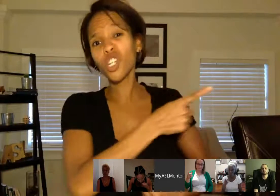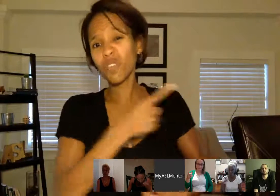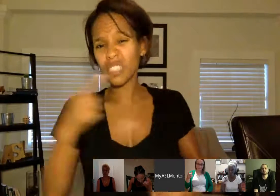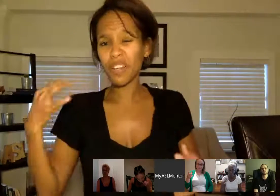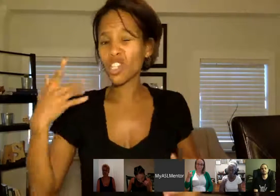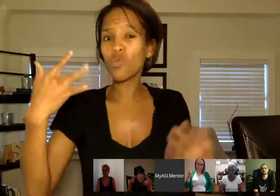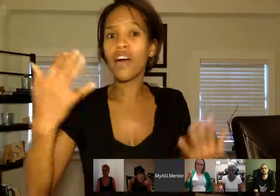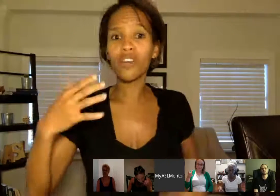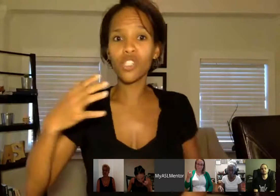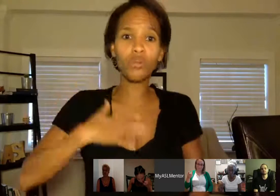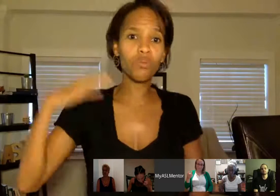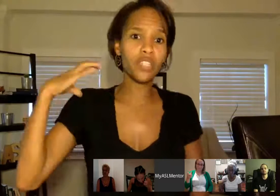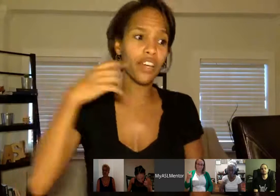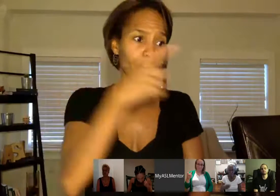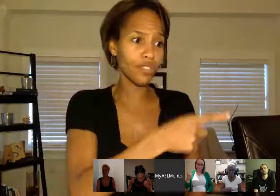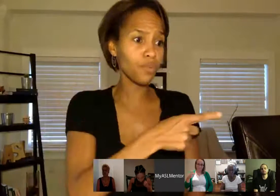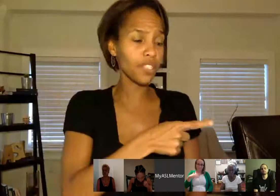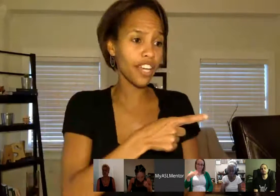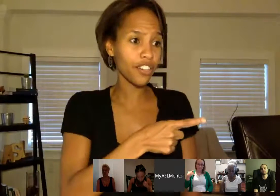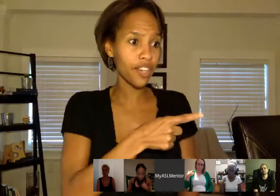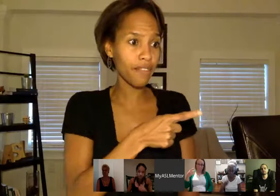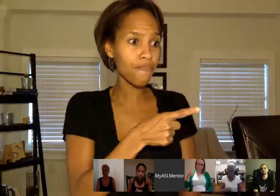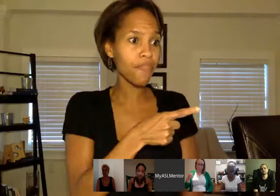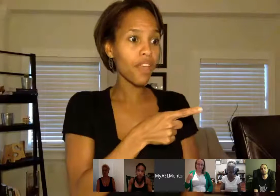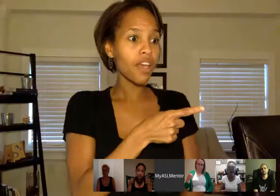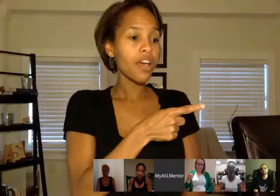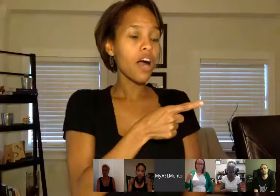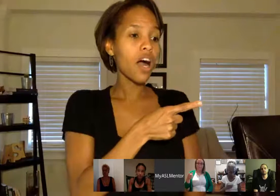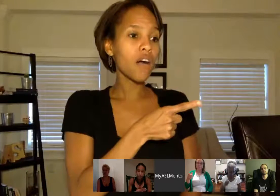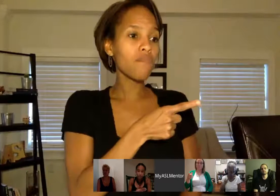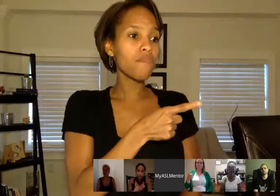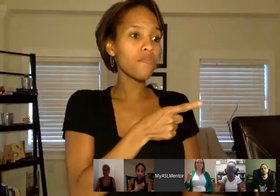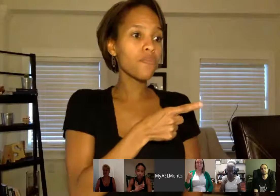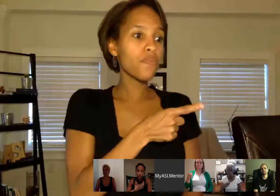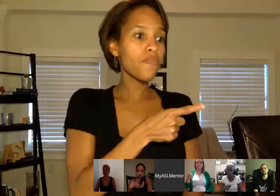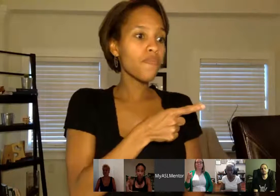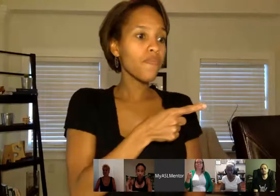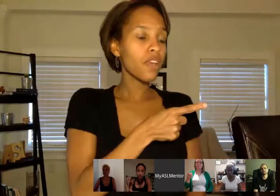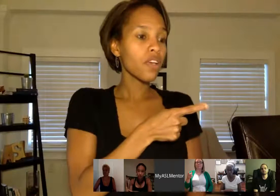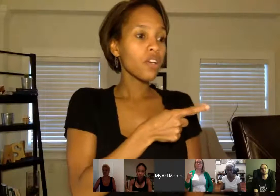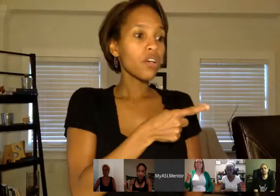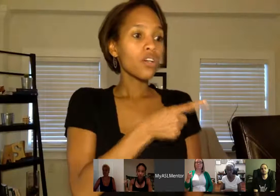reference her, but it's been a little while, so we'll say her again.